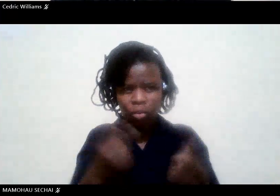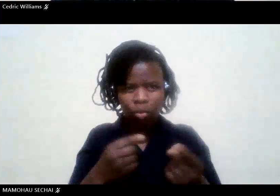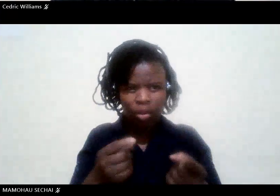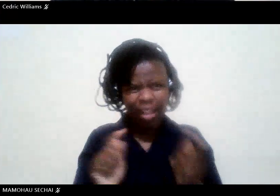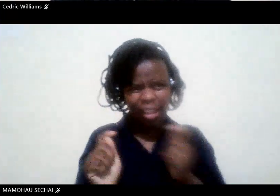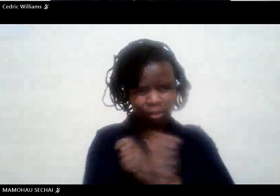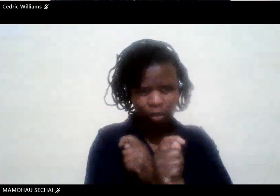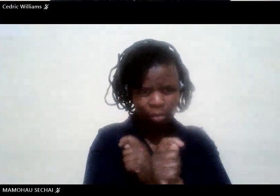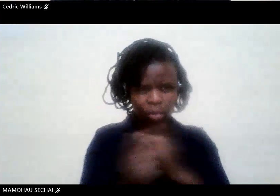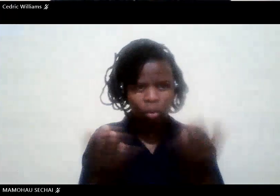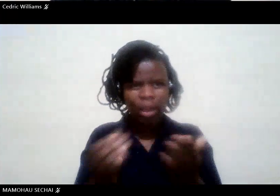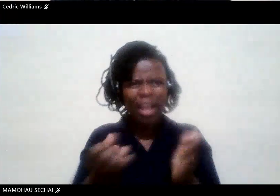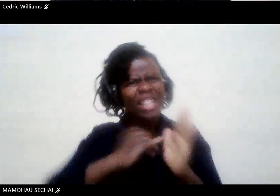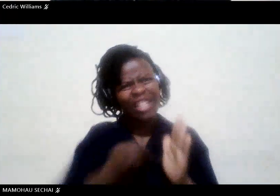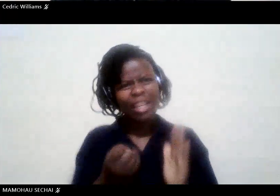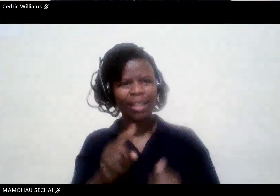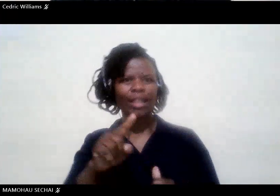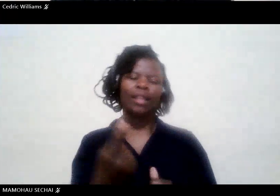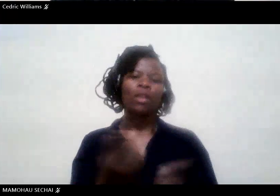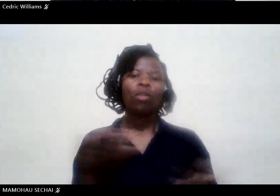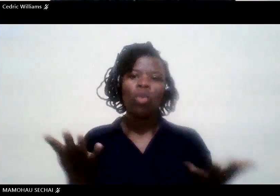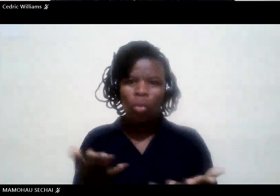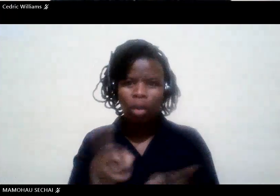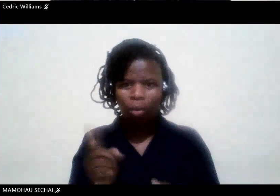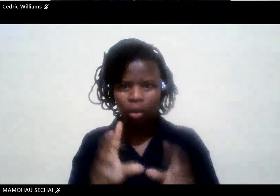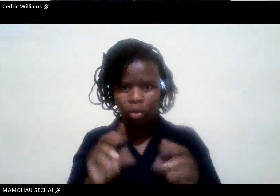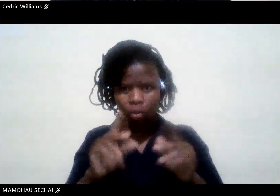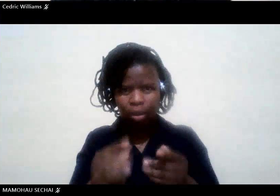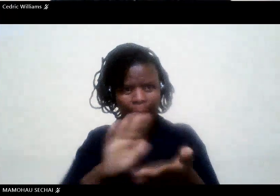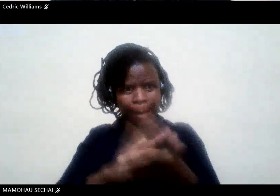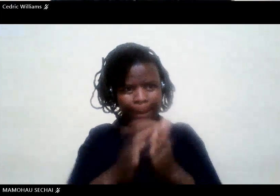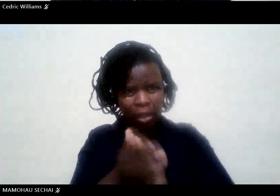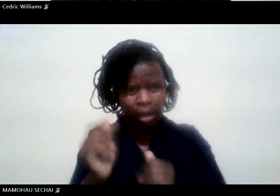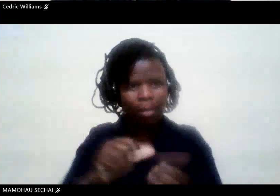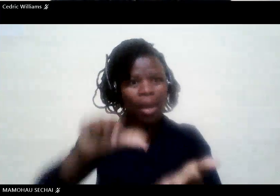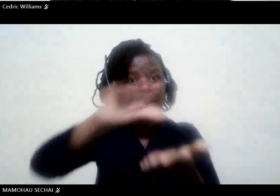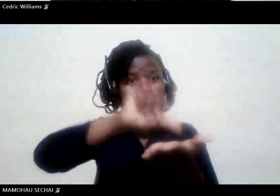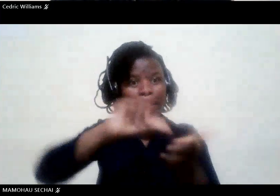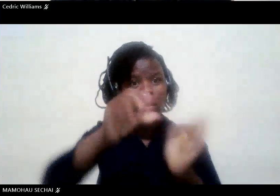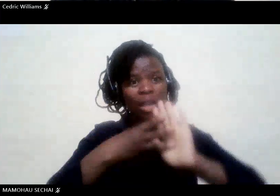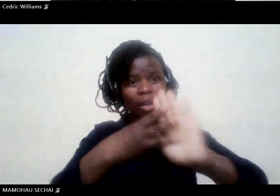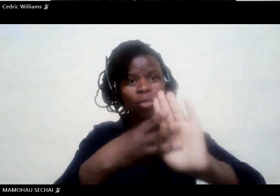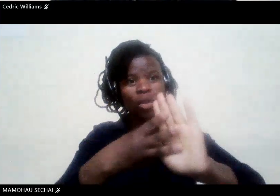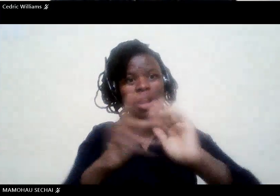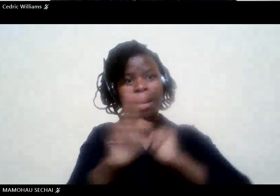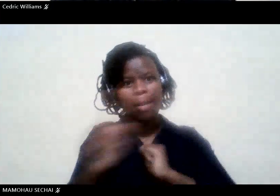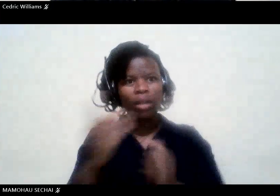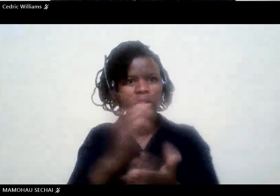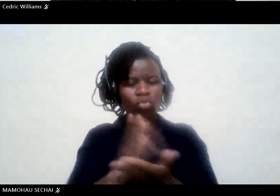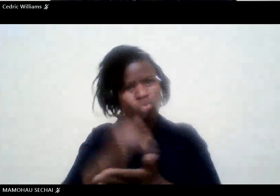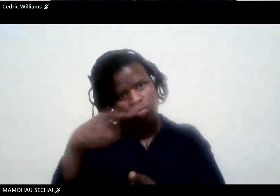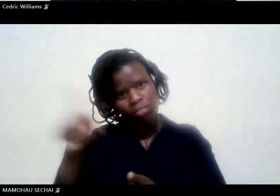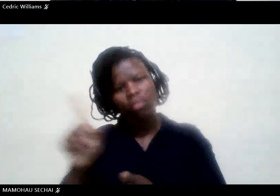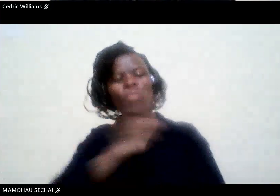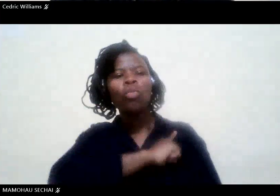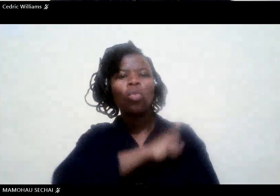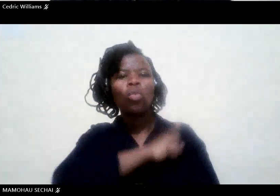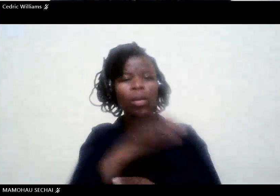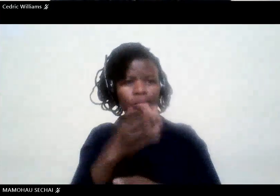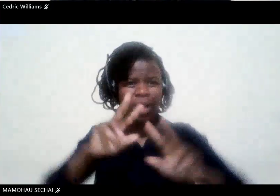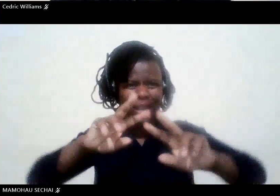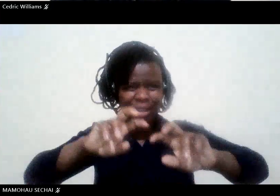a pathology, whereby it becomes just a medical model. But you're very, very right, because that screening